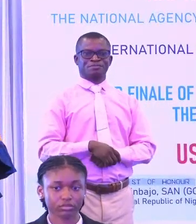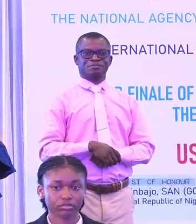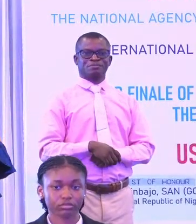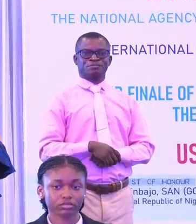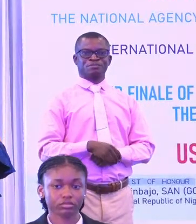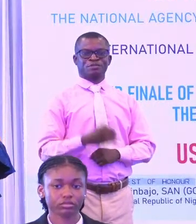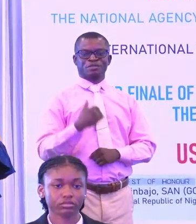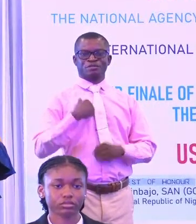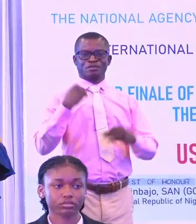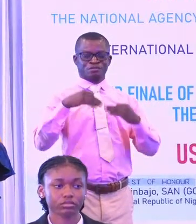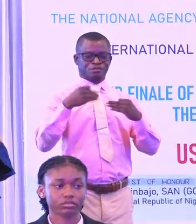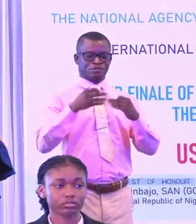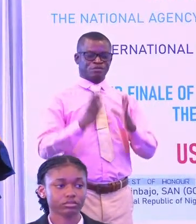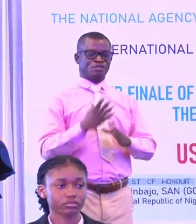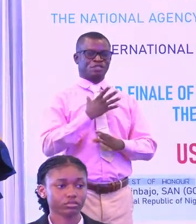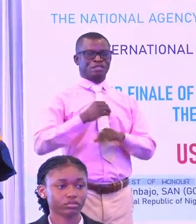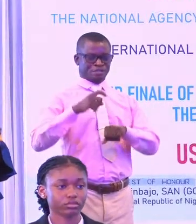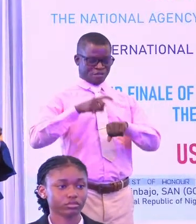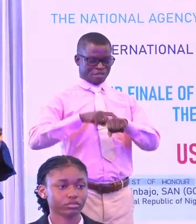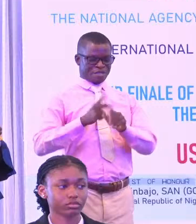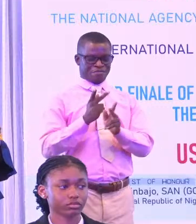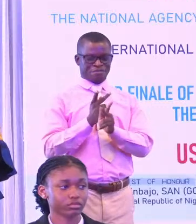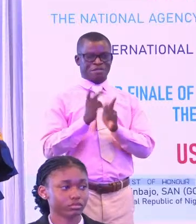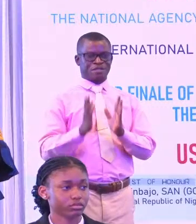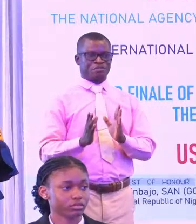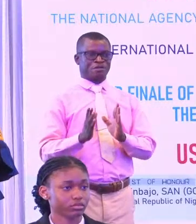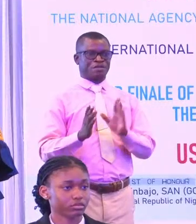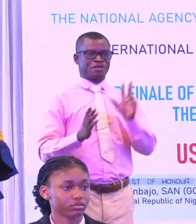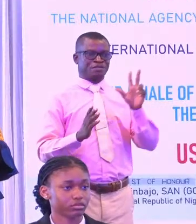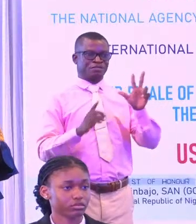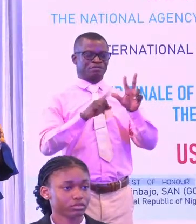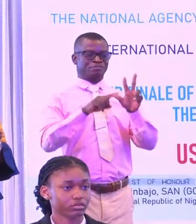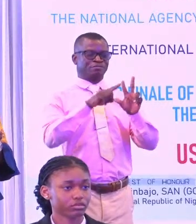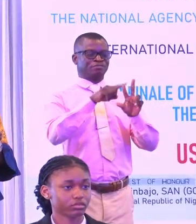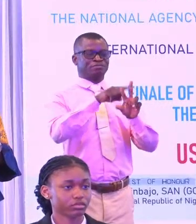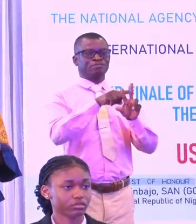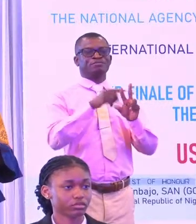We have the judges and a timekeeper. We have 3 judges. We have Adanna